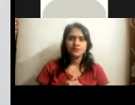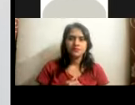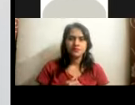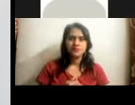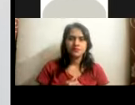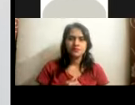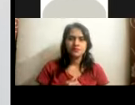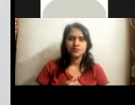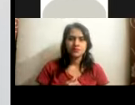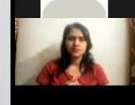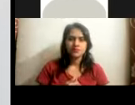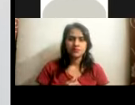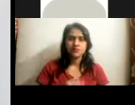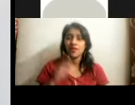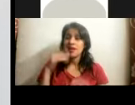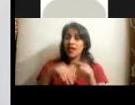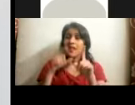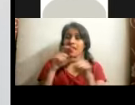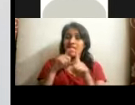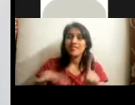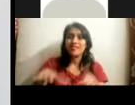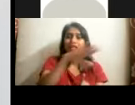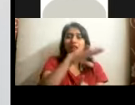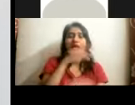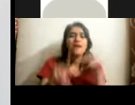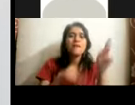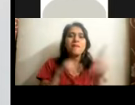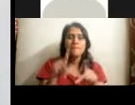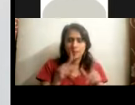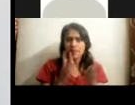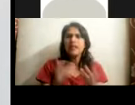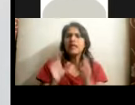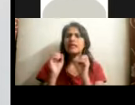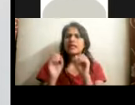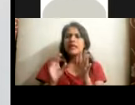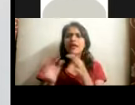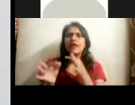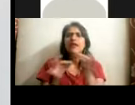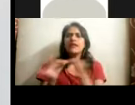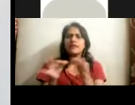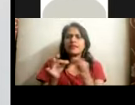on the life of people in Delhi in the longer term. Okay, just a basic